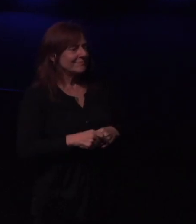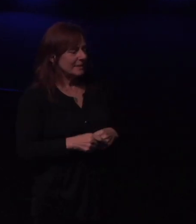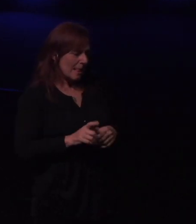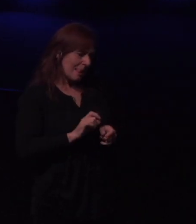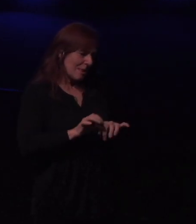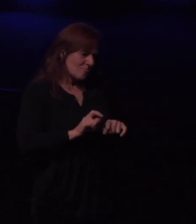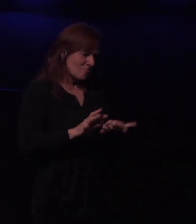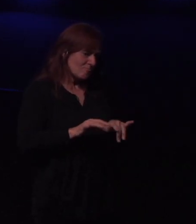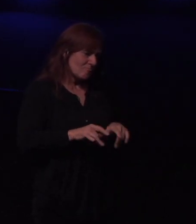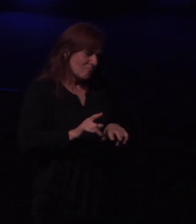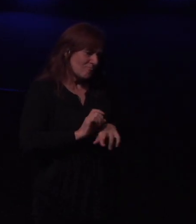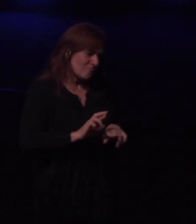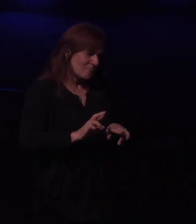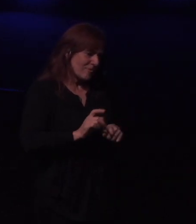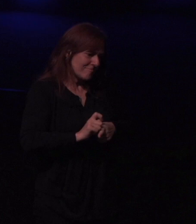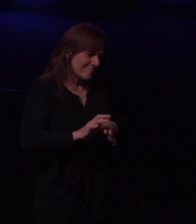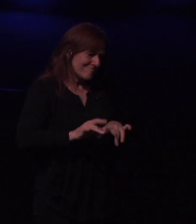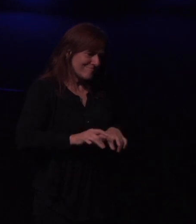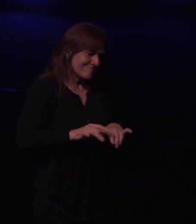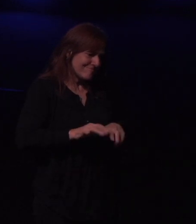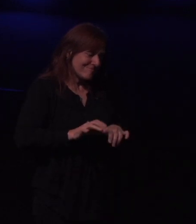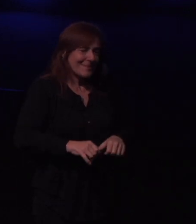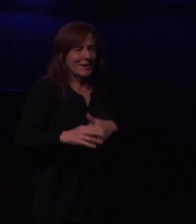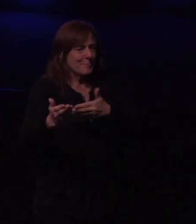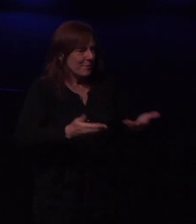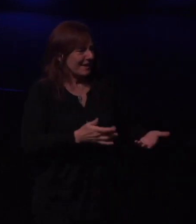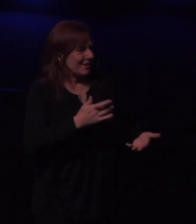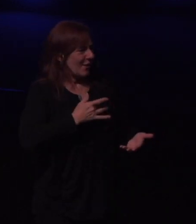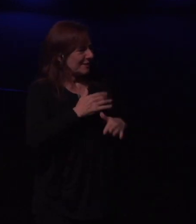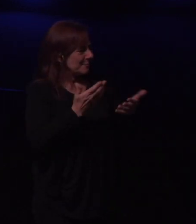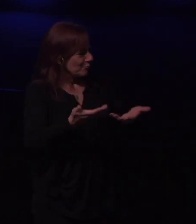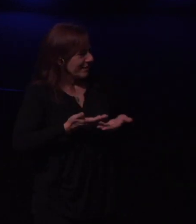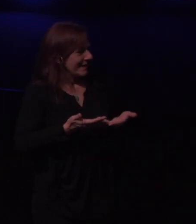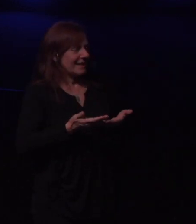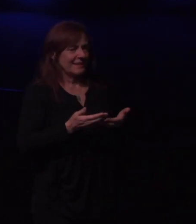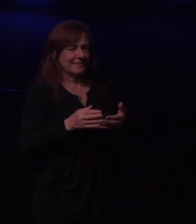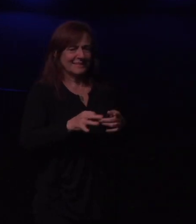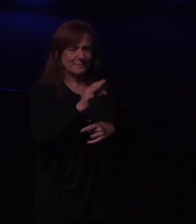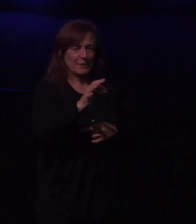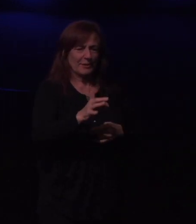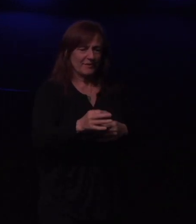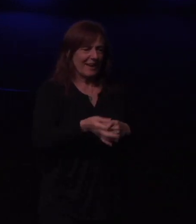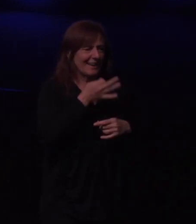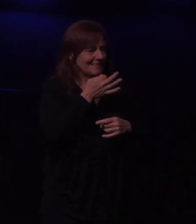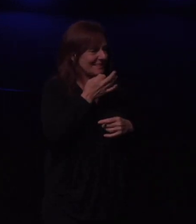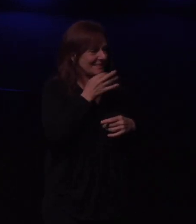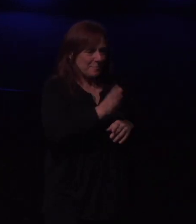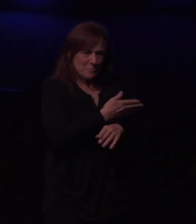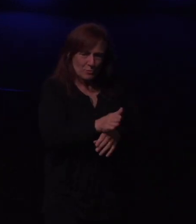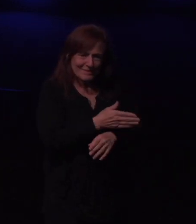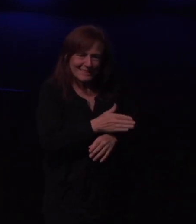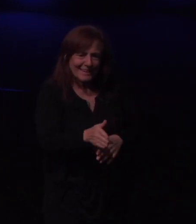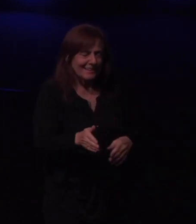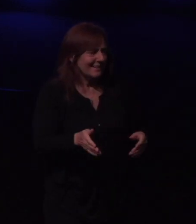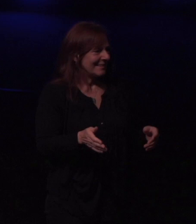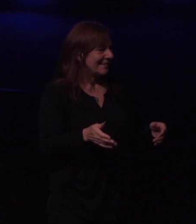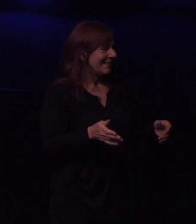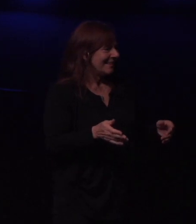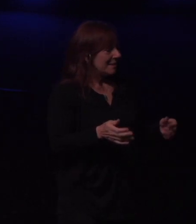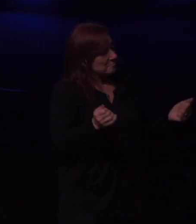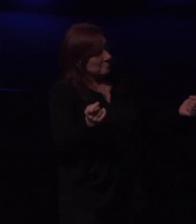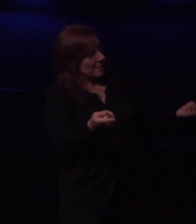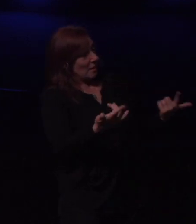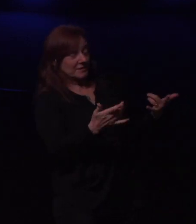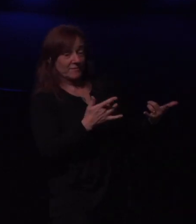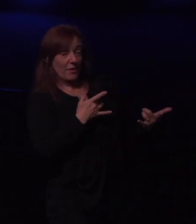Thank you all for coming early, for bringing your hearts, for bringing a spirit of excellence in music, but also